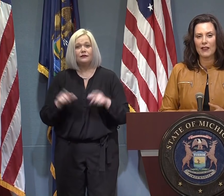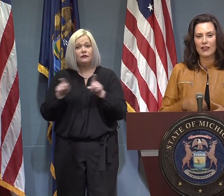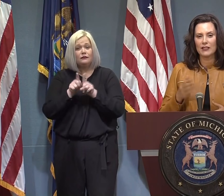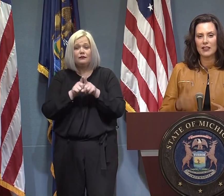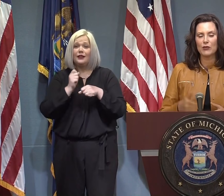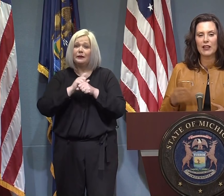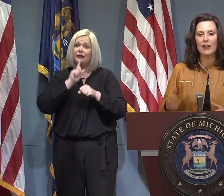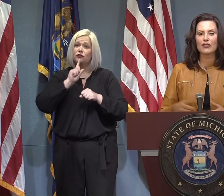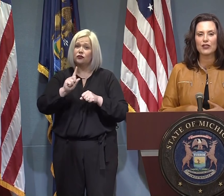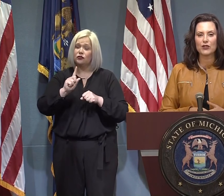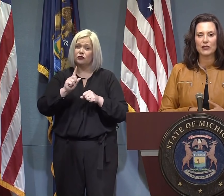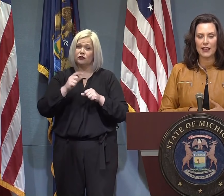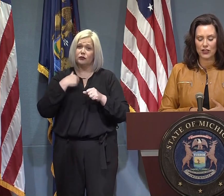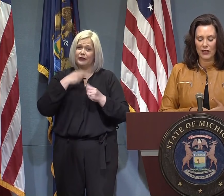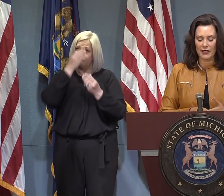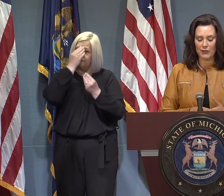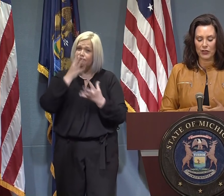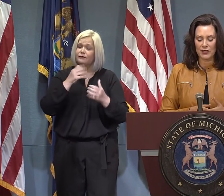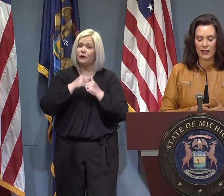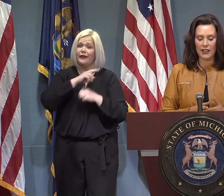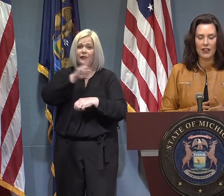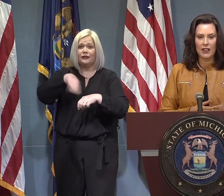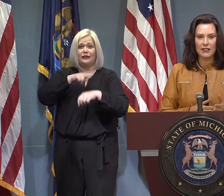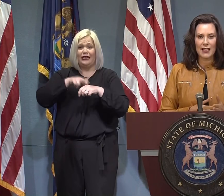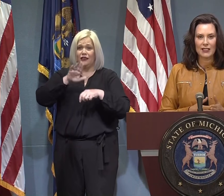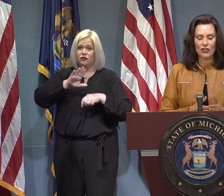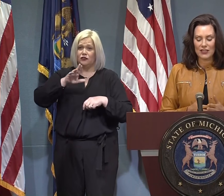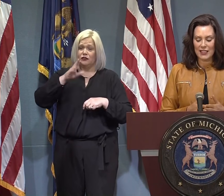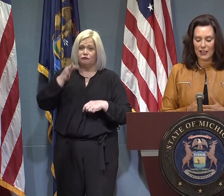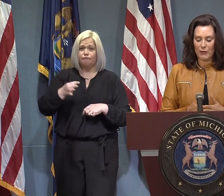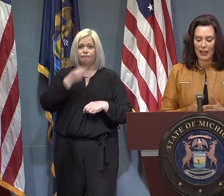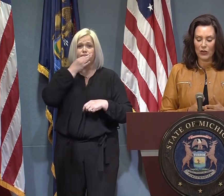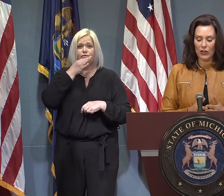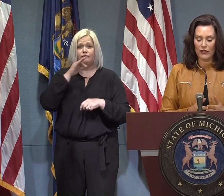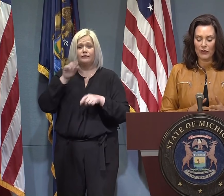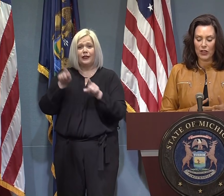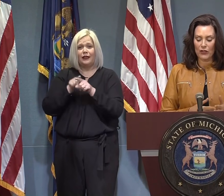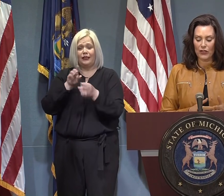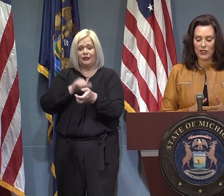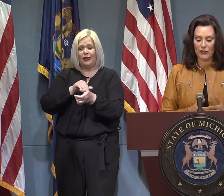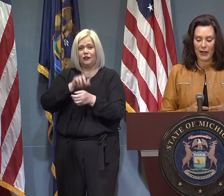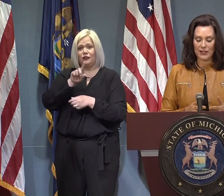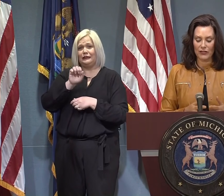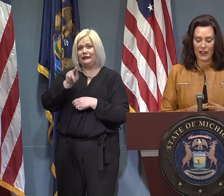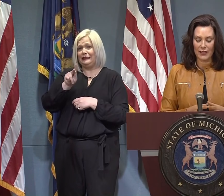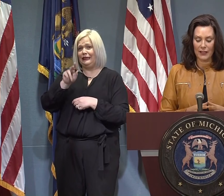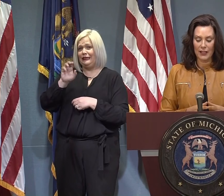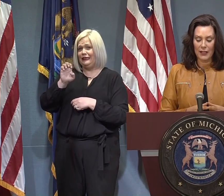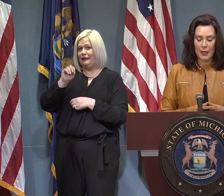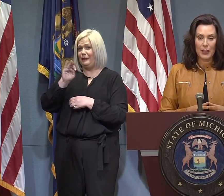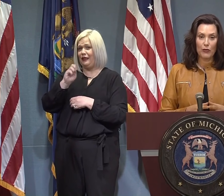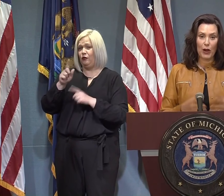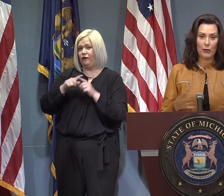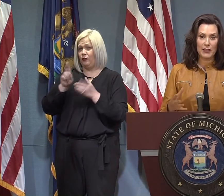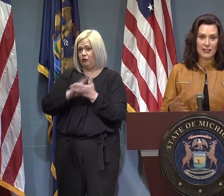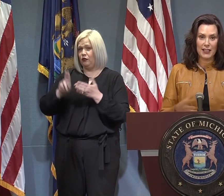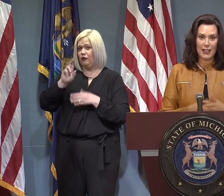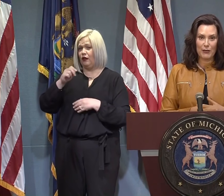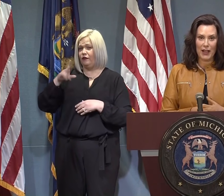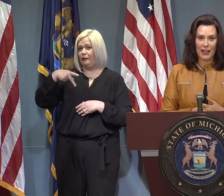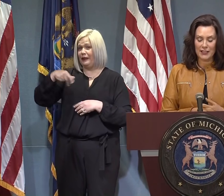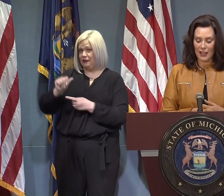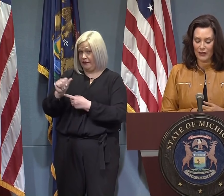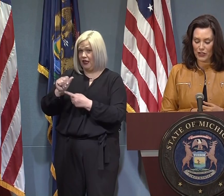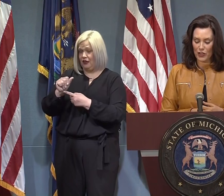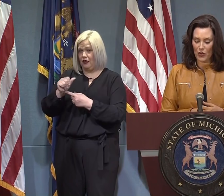that we have a continuing conversation with national experts, like Dr. Zeke Emanuel from the University of Pennsylvania. You've probably seen